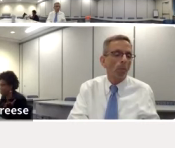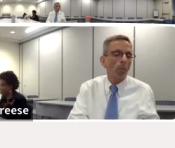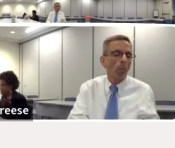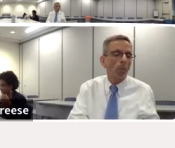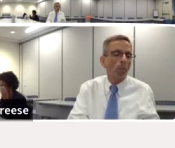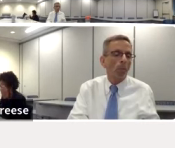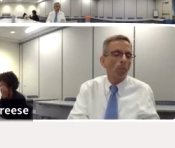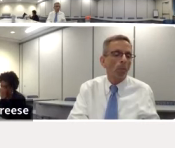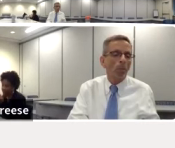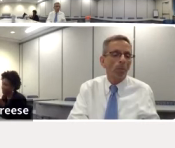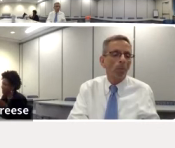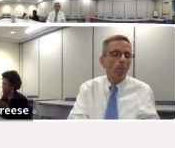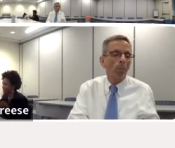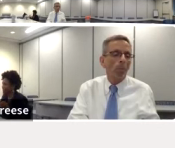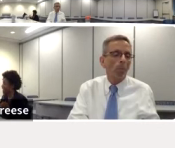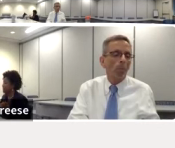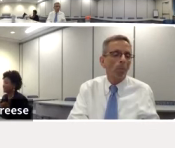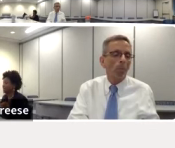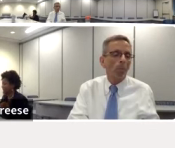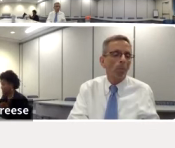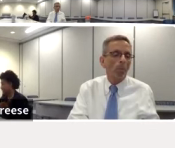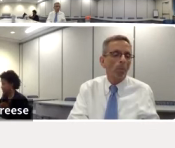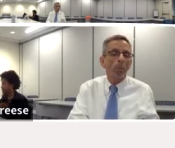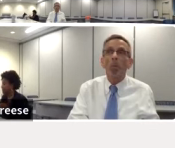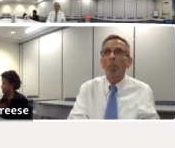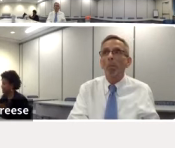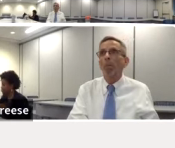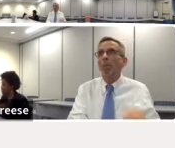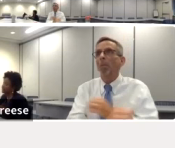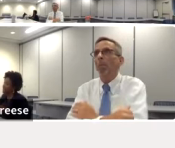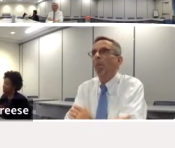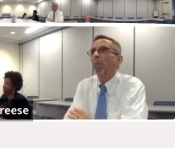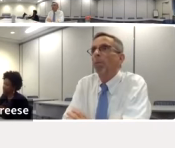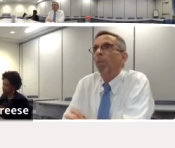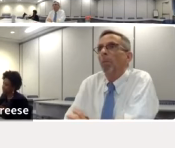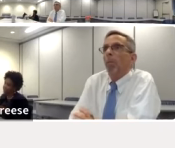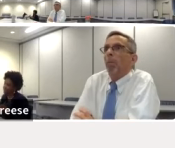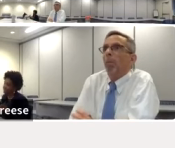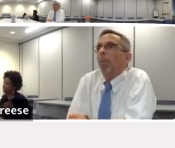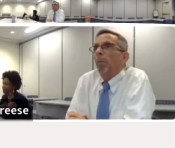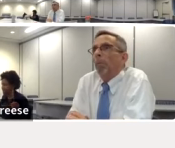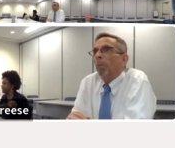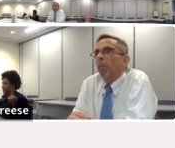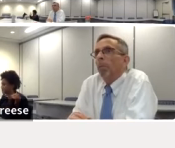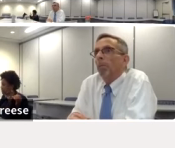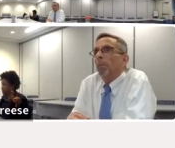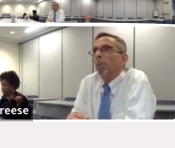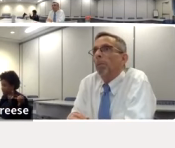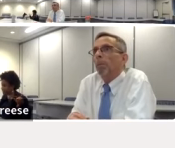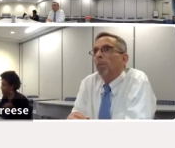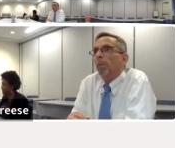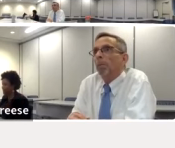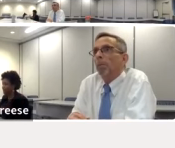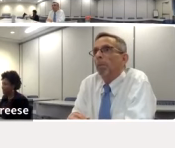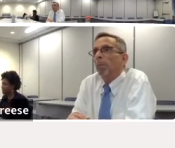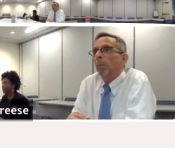Yeah, I don't have them in any particular. I try to list the ones I have on this page alphabetically. On top of my